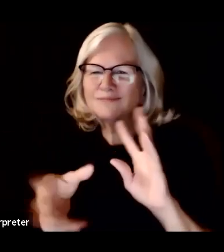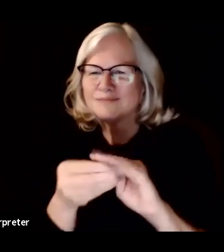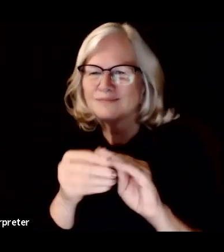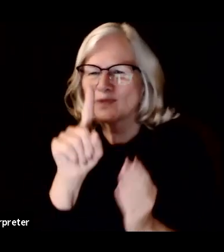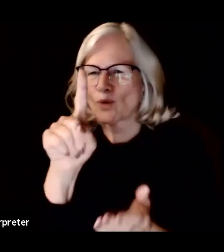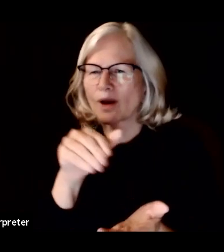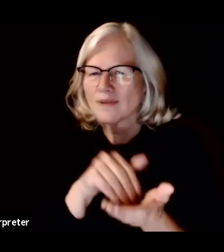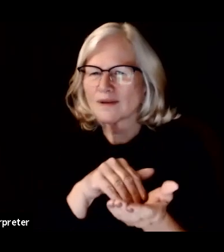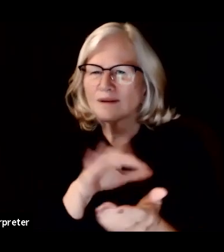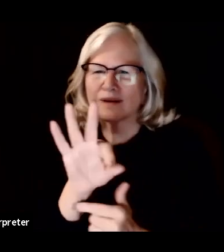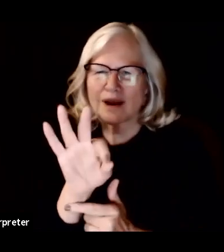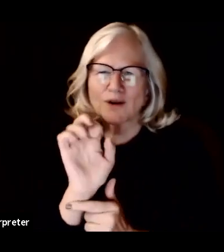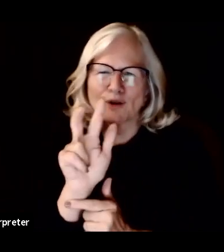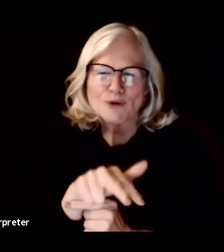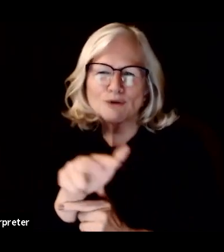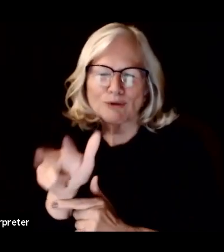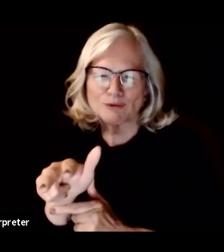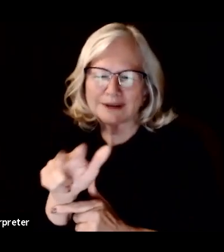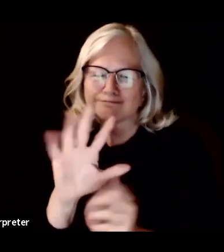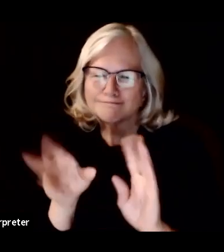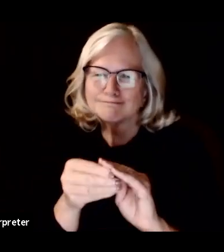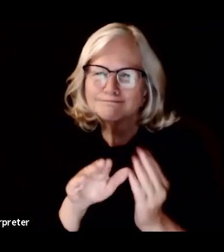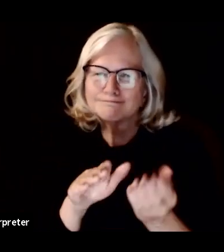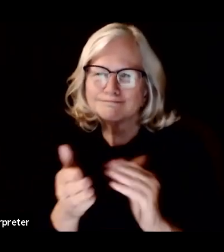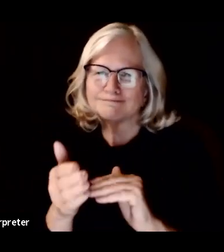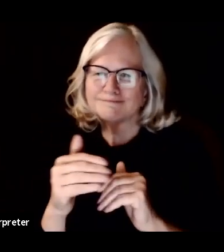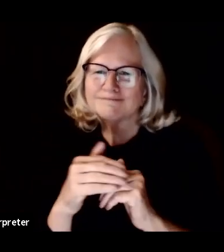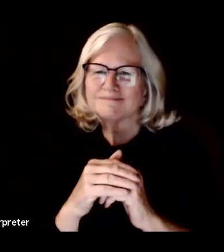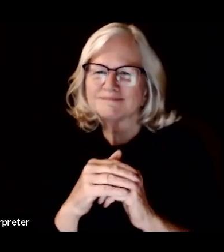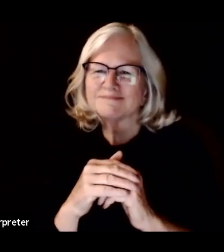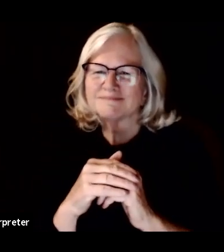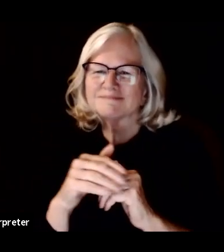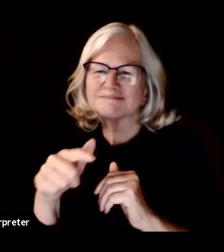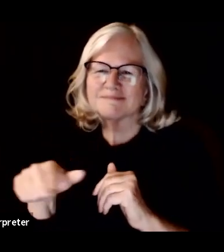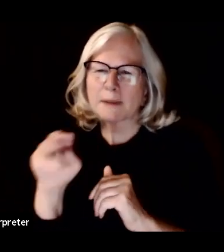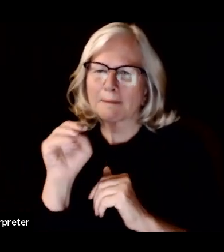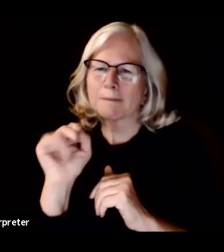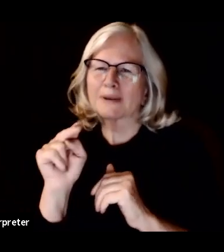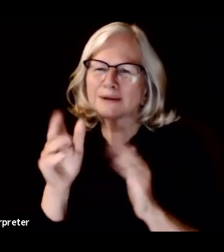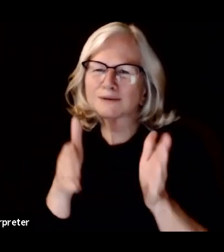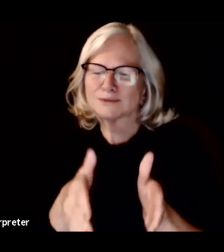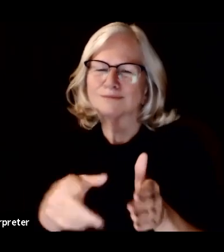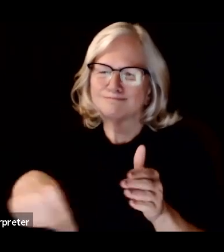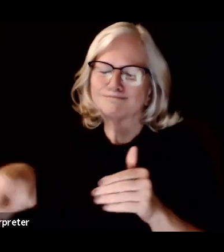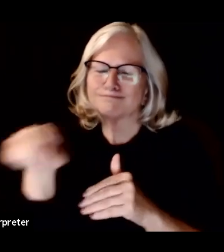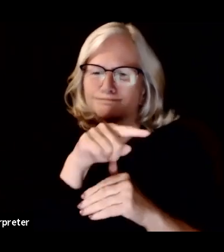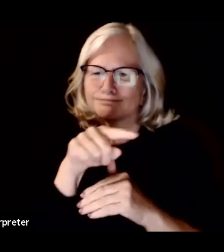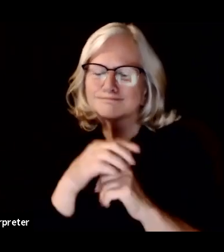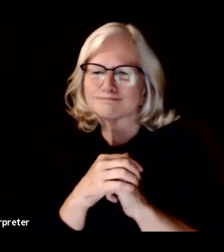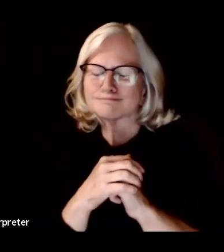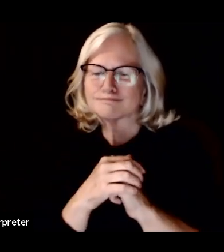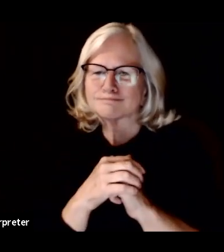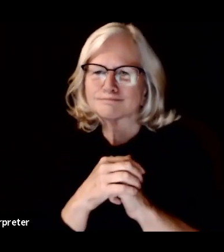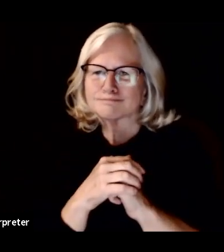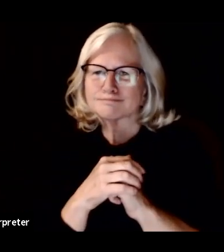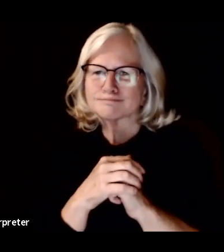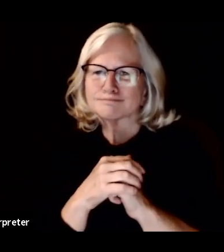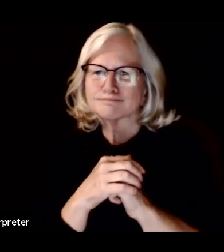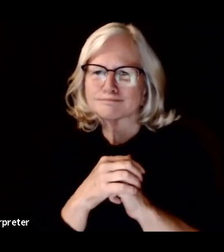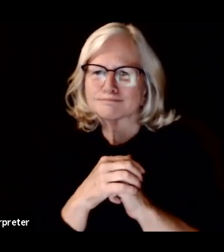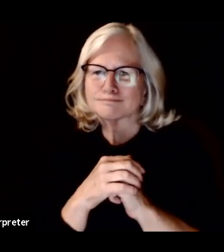1,933 of our fellow Minnesotans who have died from COVID-19 disease. 2 of these persons were in Hennepin